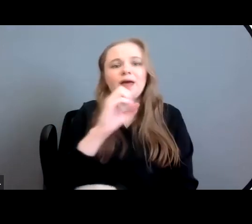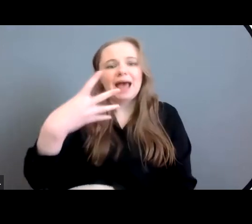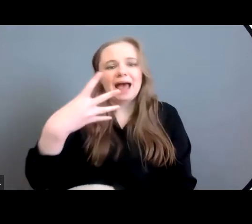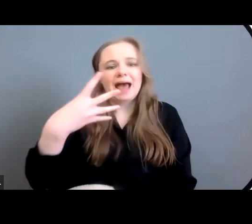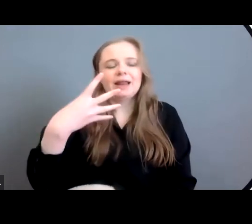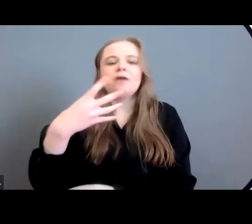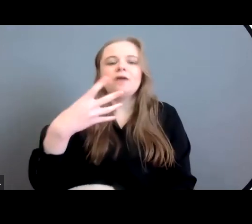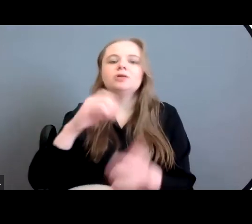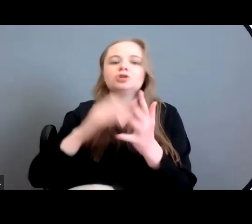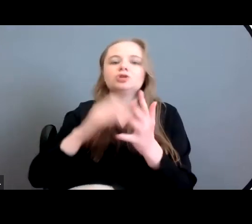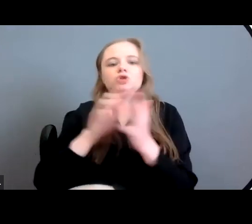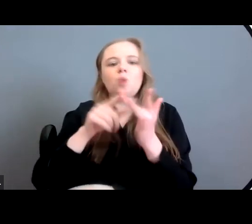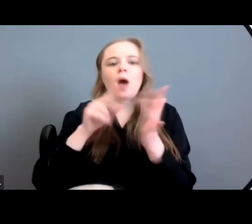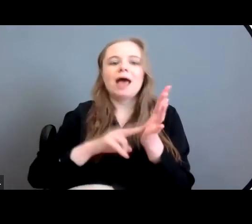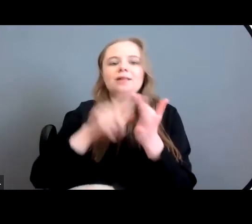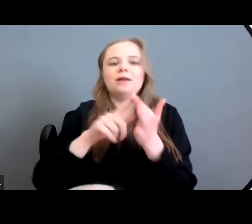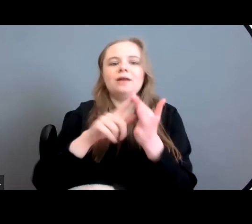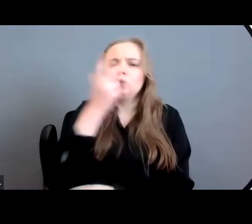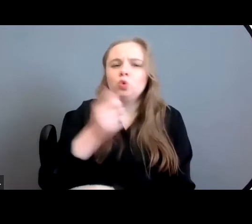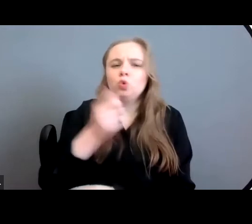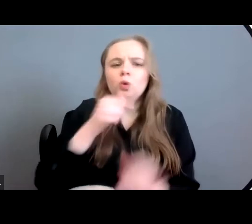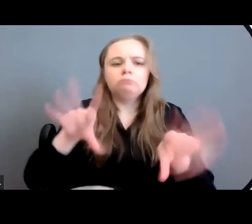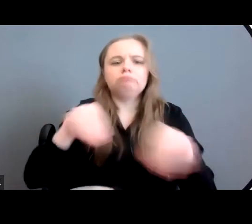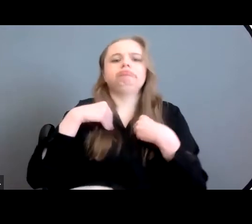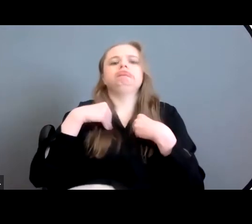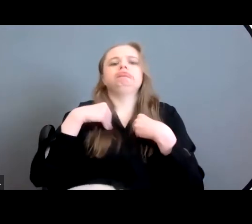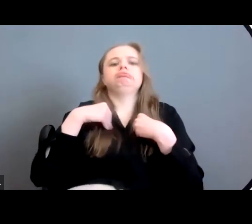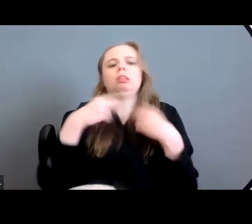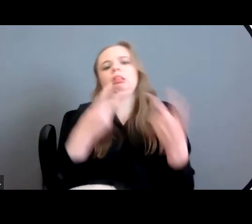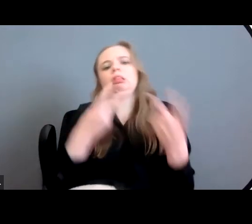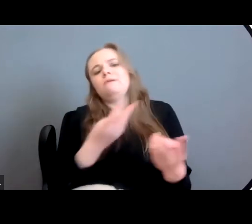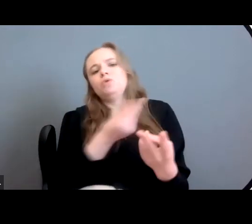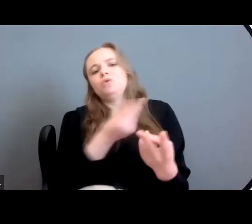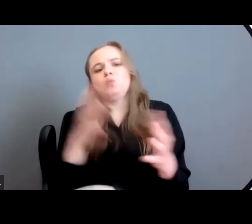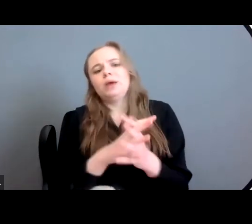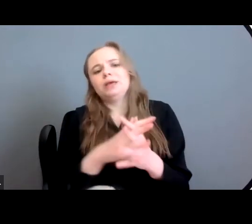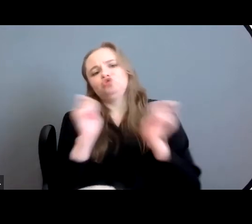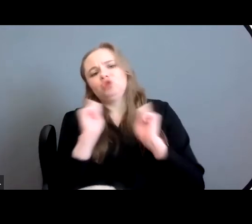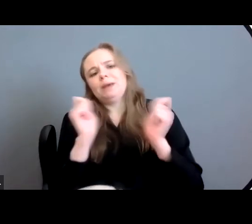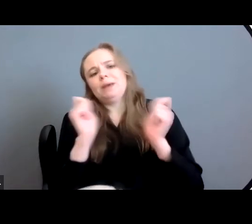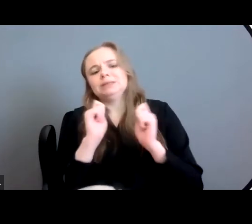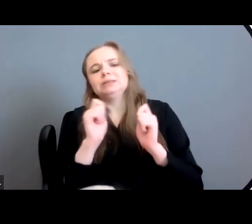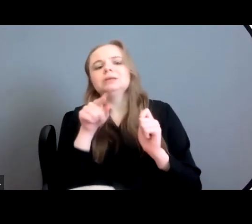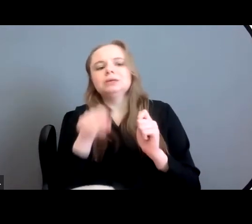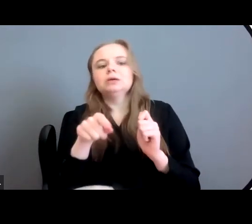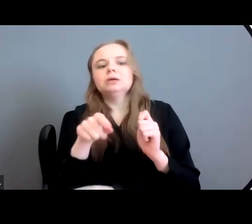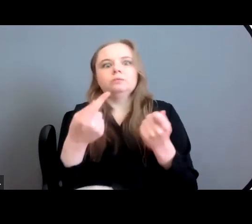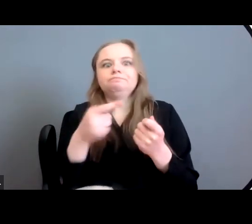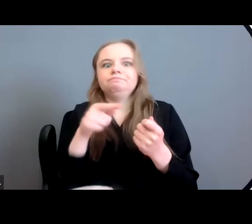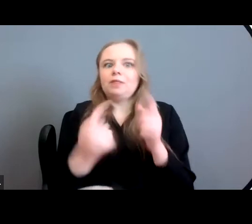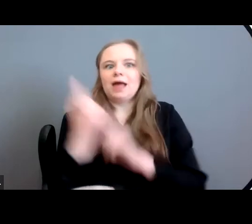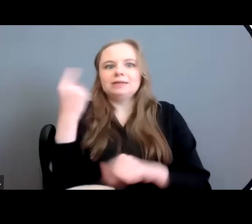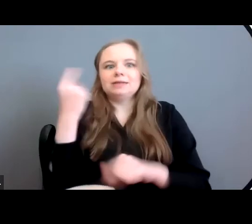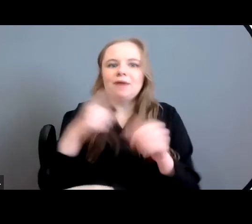spent a few weeks in hospital having treatment just around my A-level exams. The second photo is me holding my degree